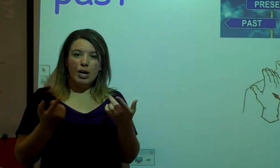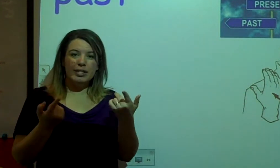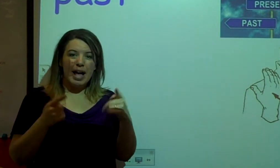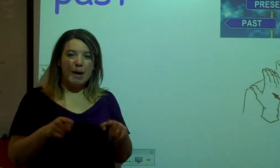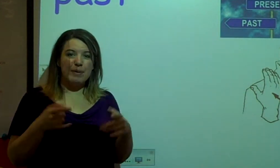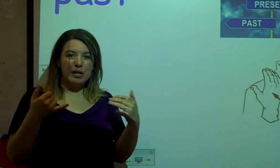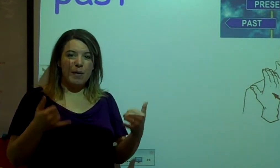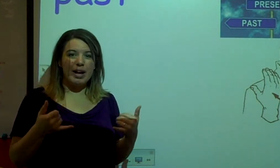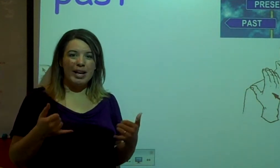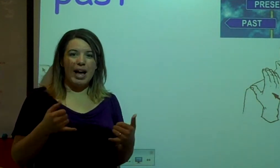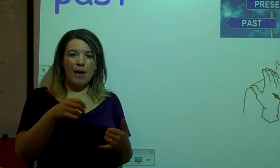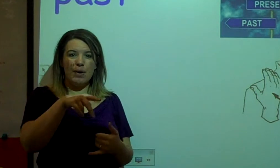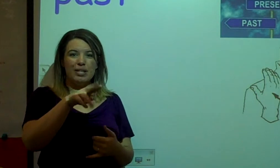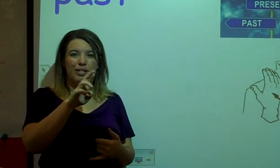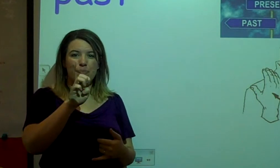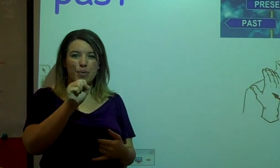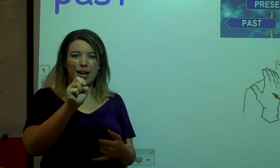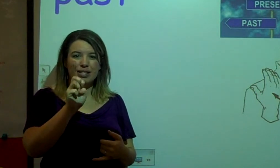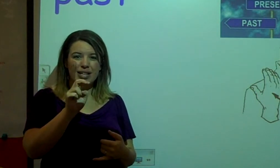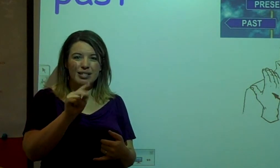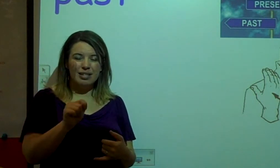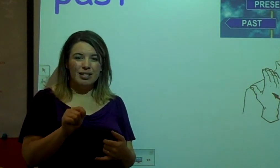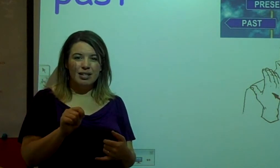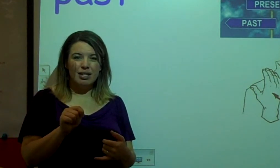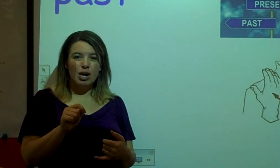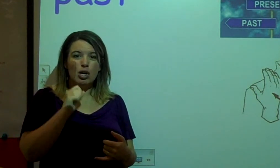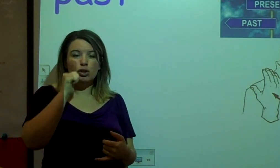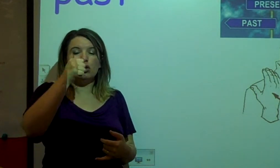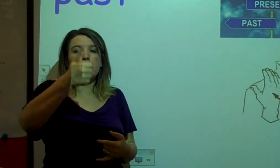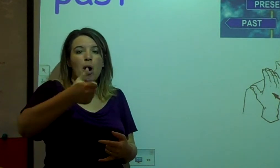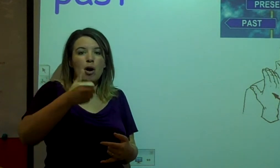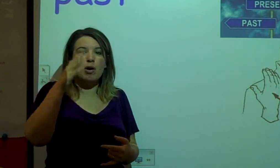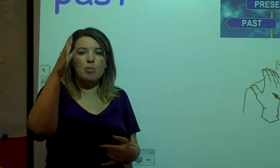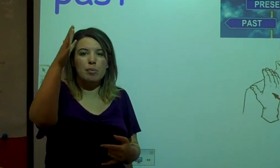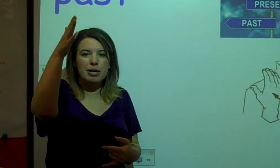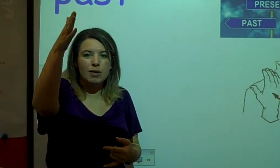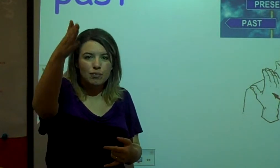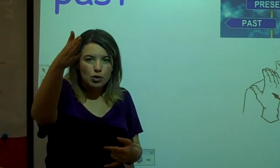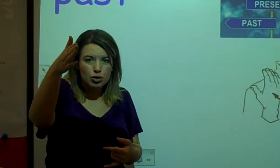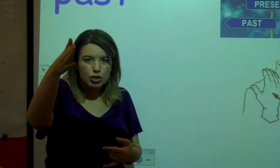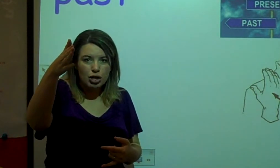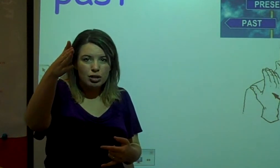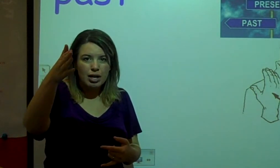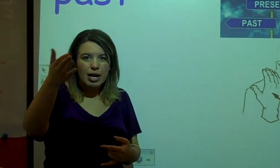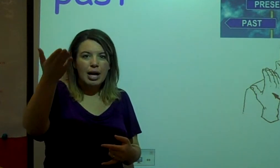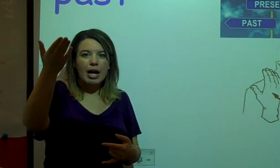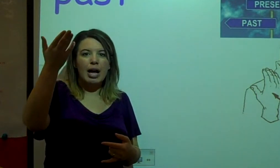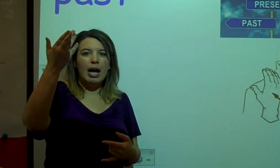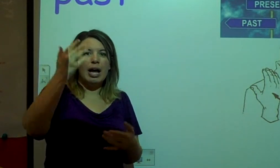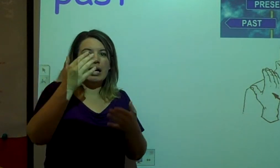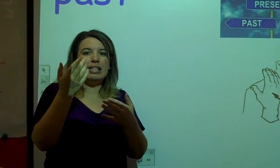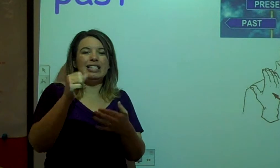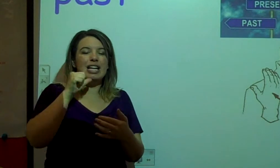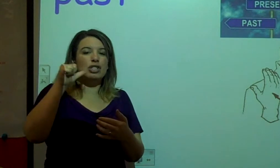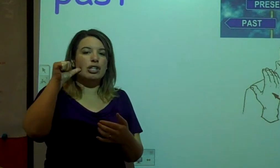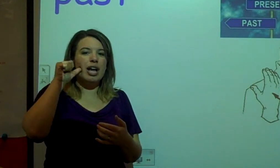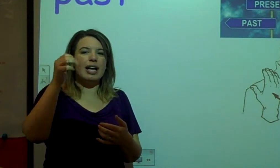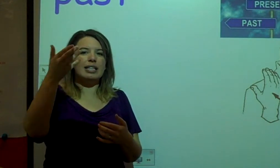what's happening right now is the present. Tomorrow will be the future. Yesterday is